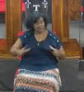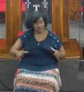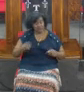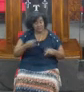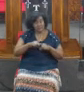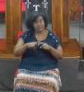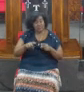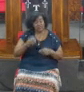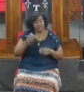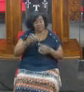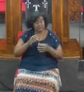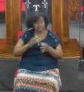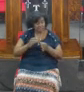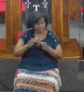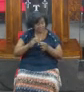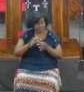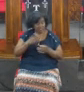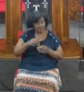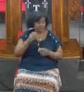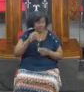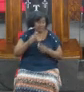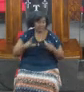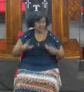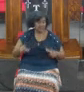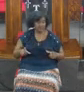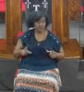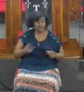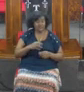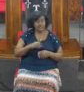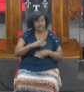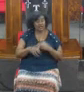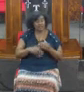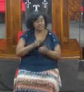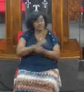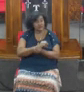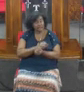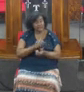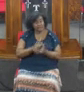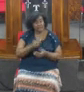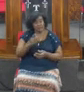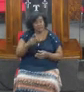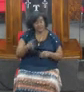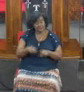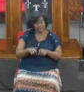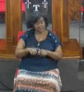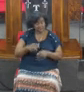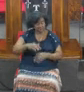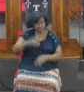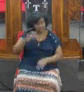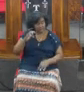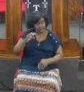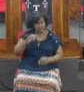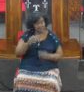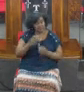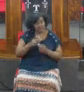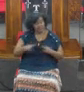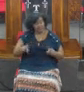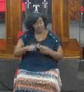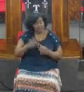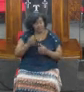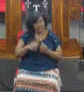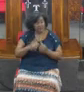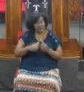another the interpretation of tongues. But all these worketh that one and the self same Spirit, dividing to every